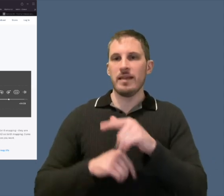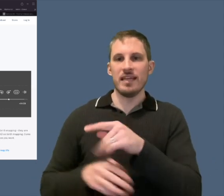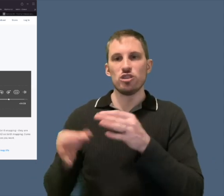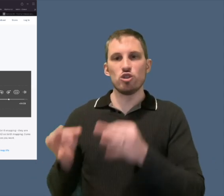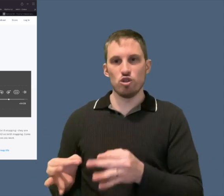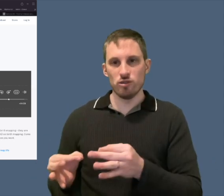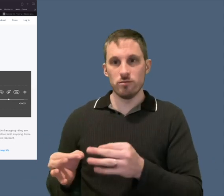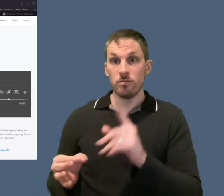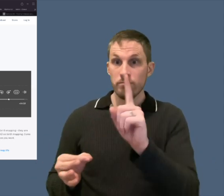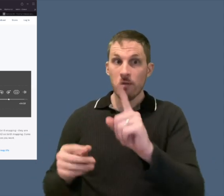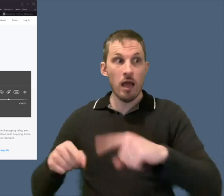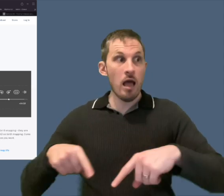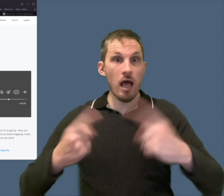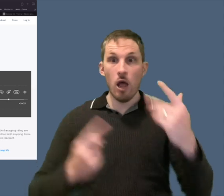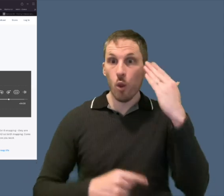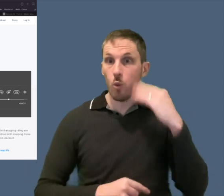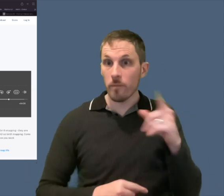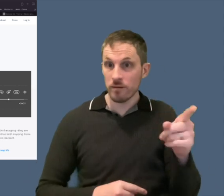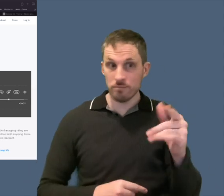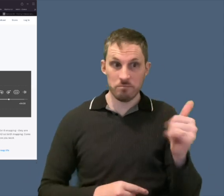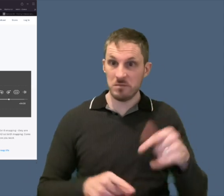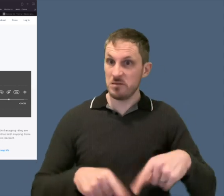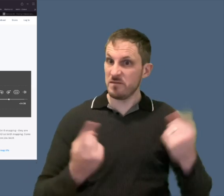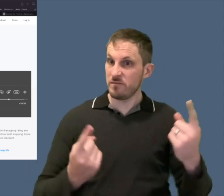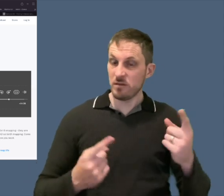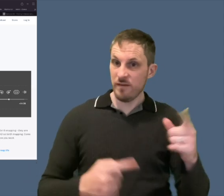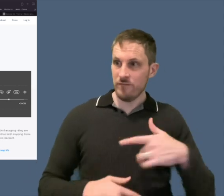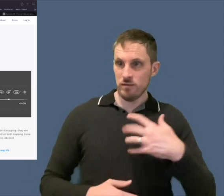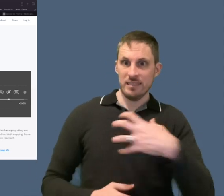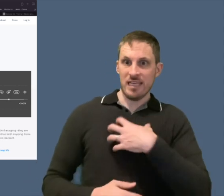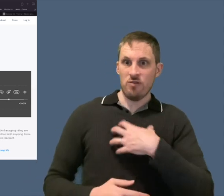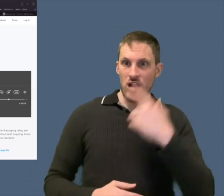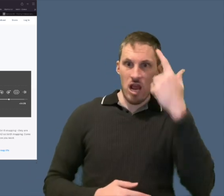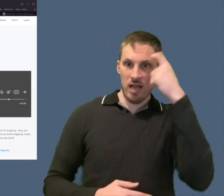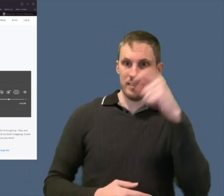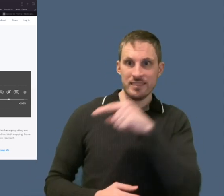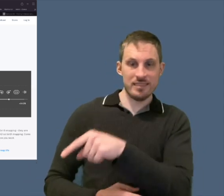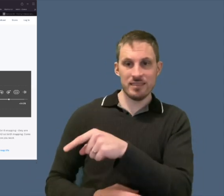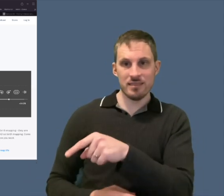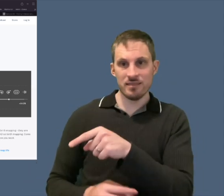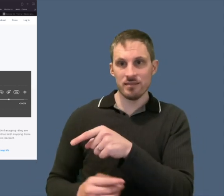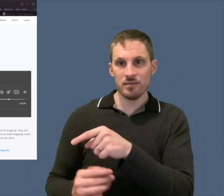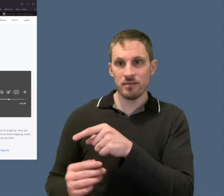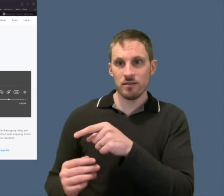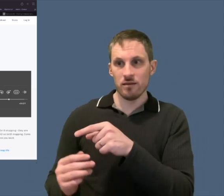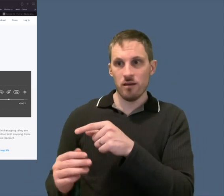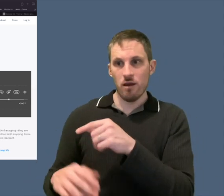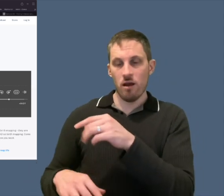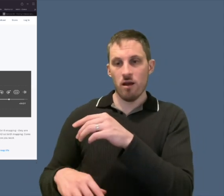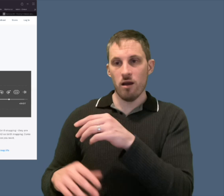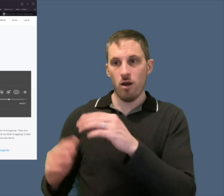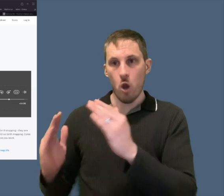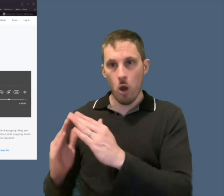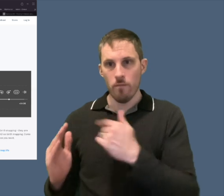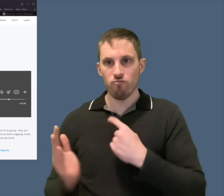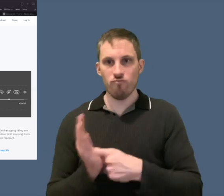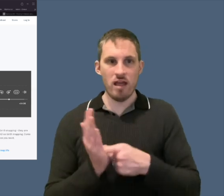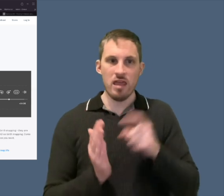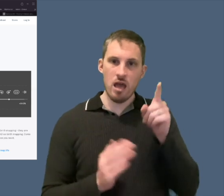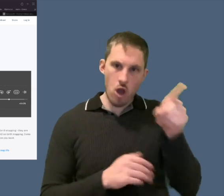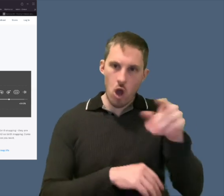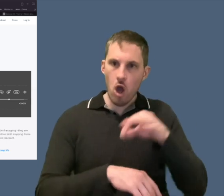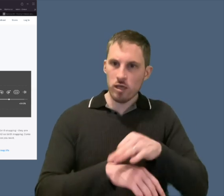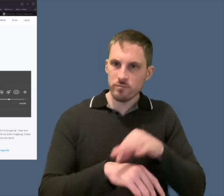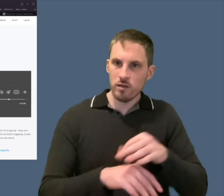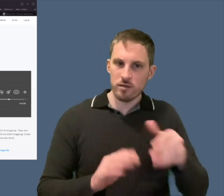that's a really scary idea, and the induction suddenly looks really good. And so I would much rather that pathway because